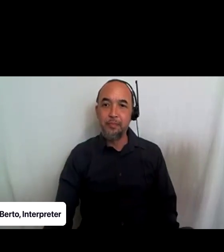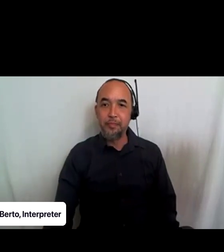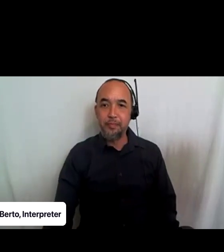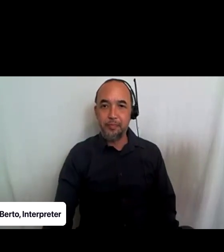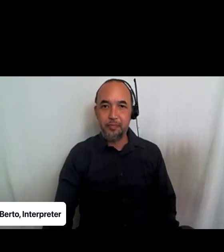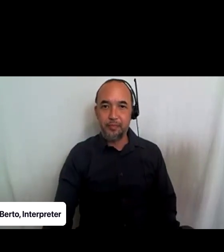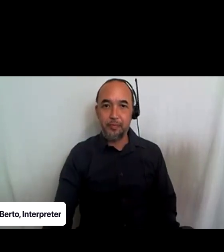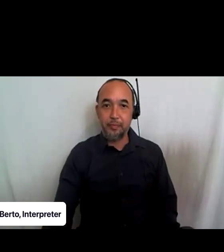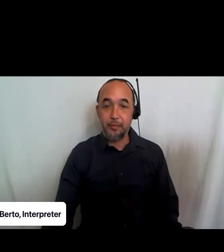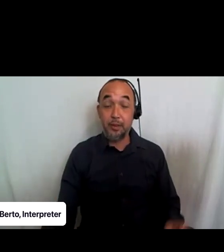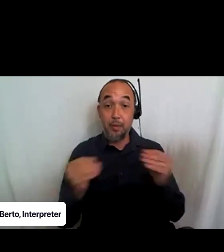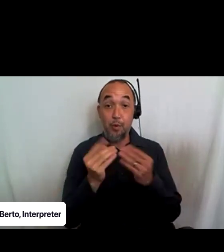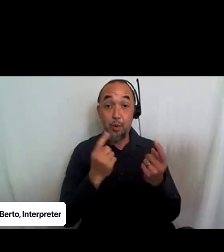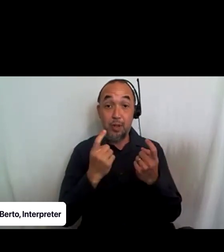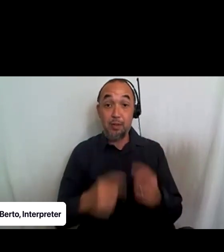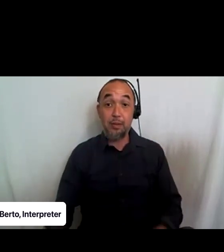Any other questions?